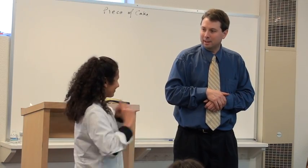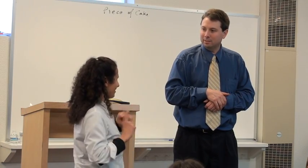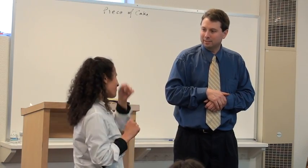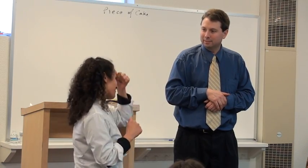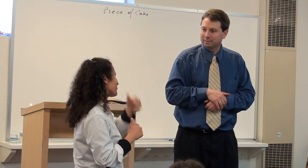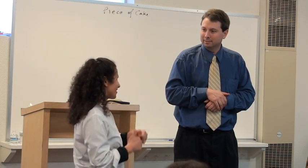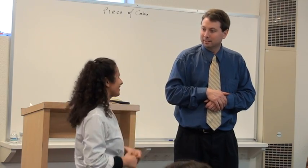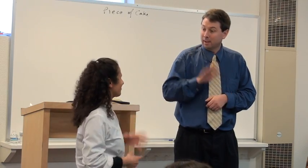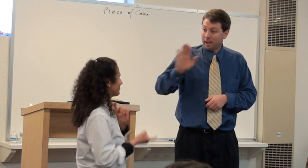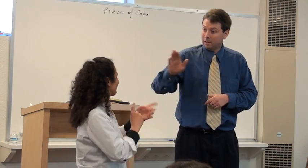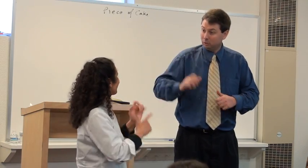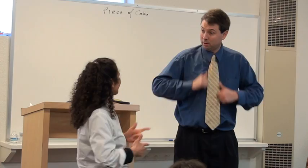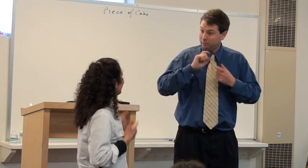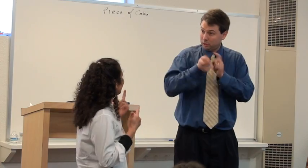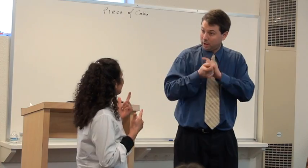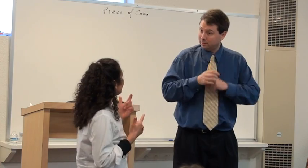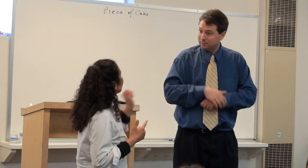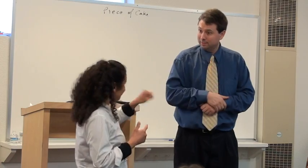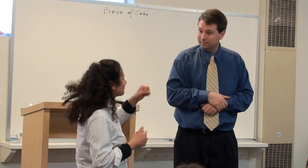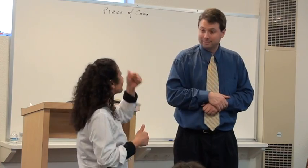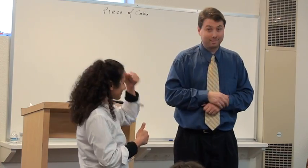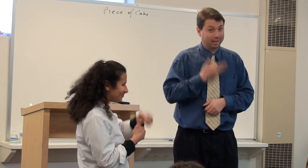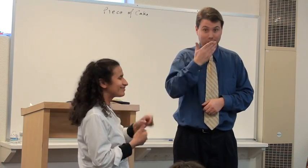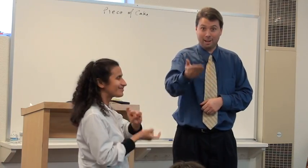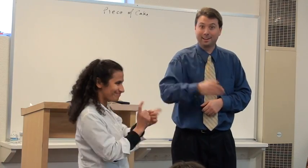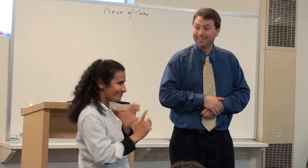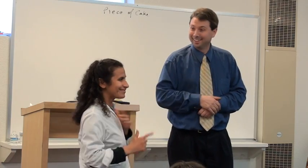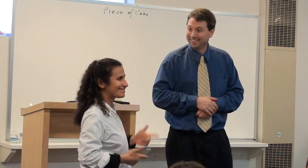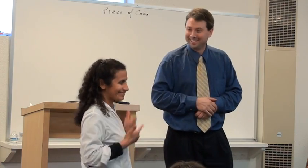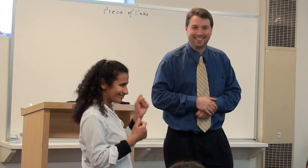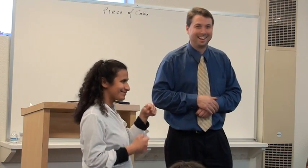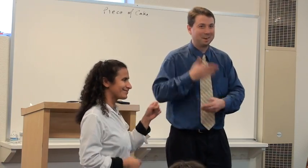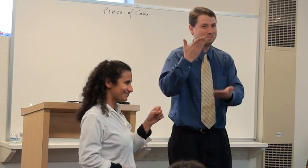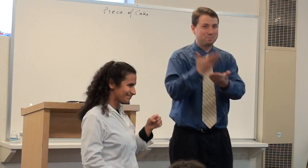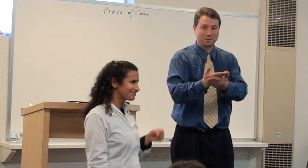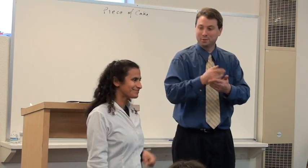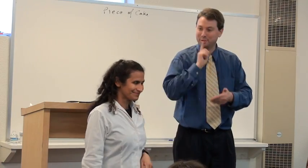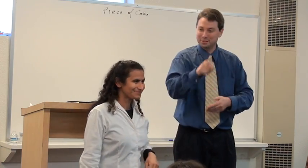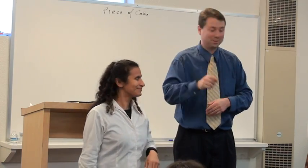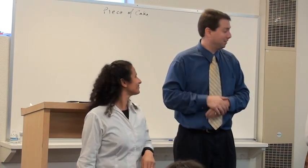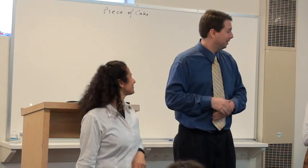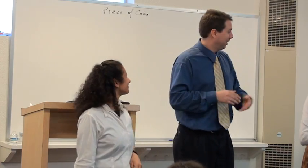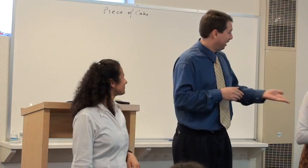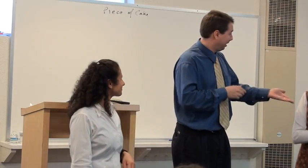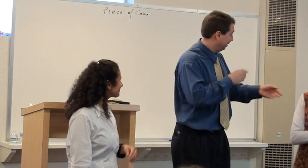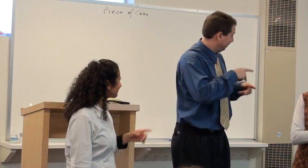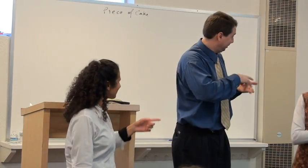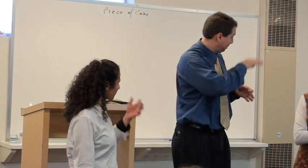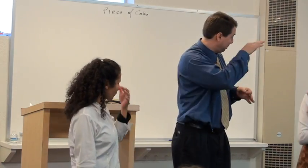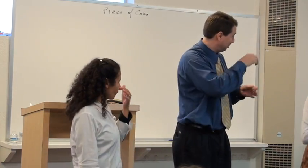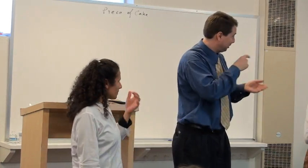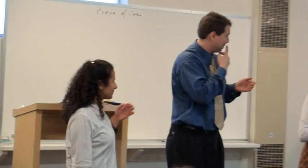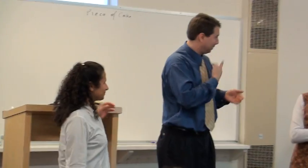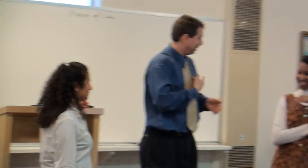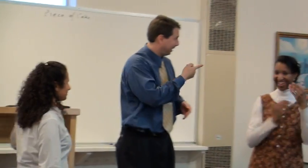Savior. And your life changed. And that's good. It proves it's true. And spiritual birthday.